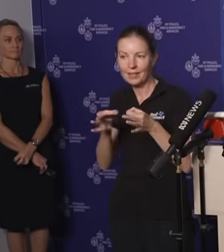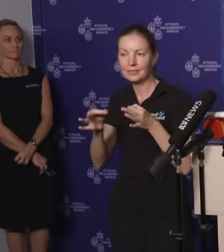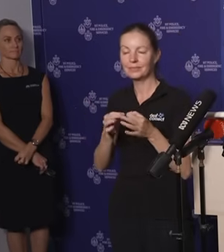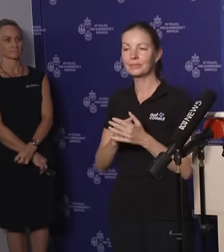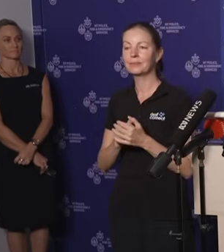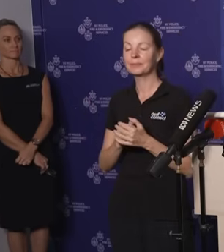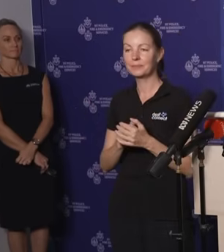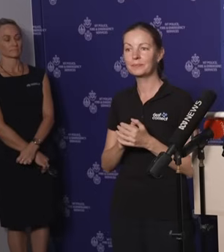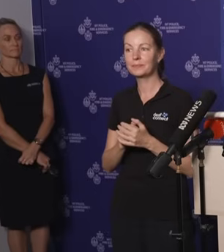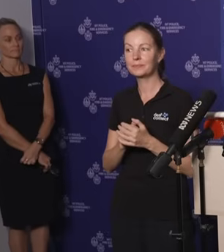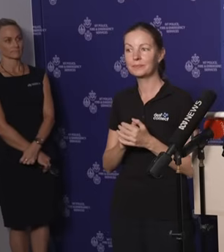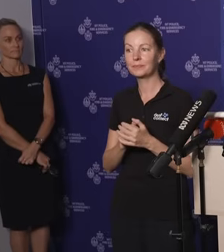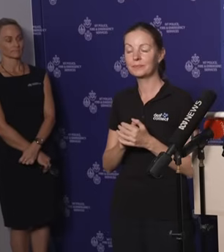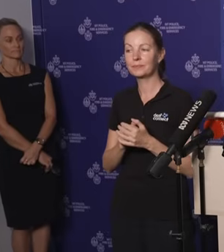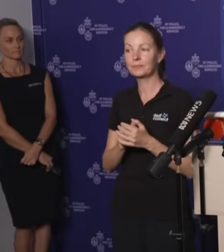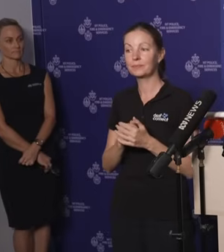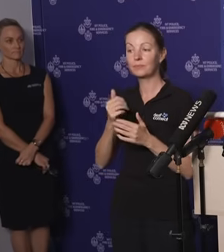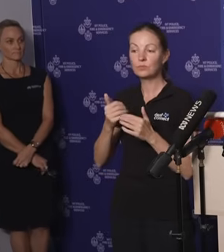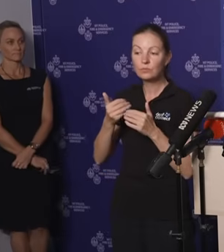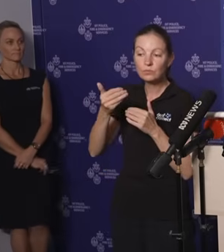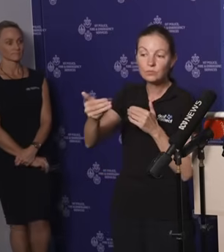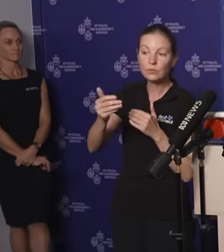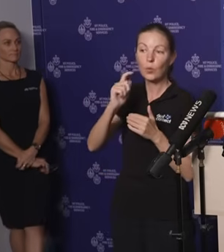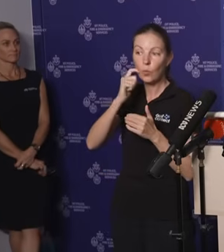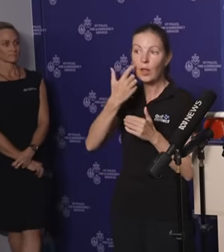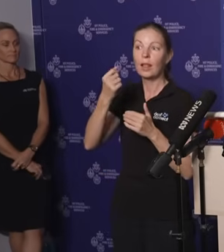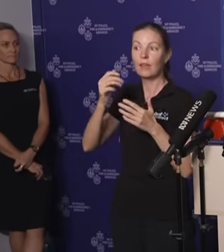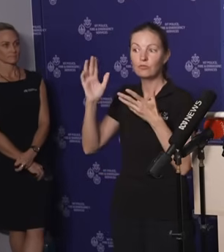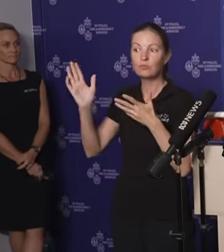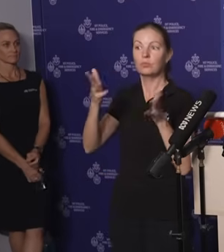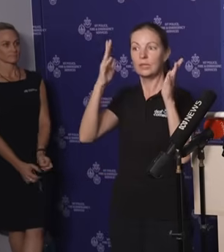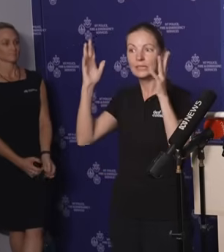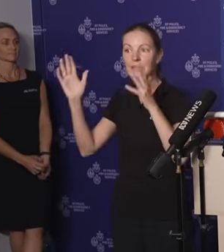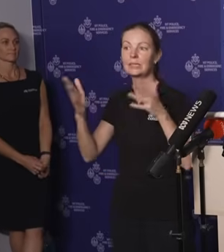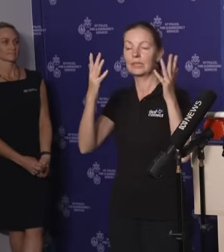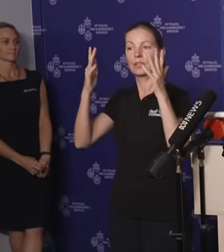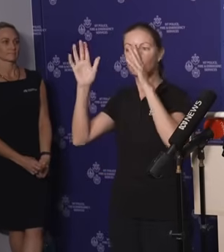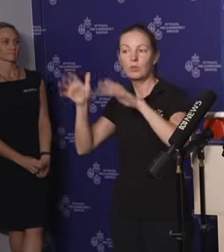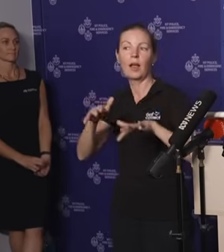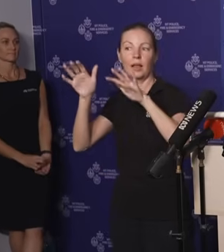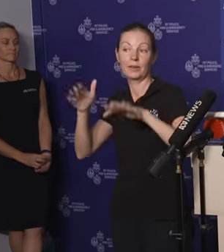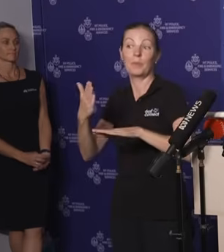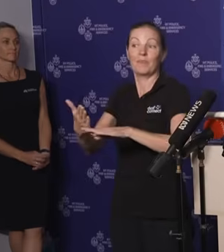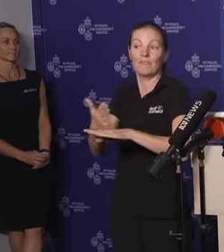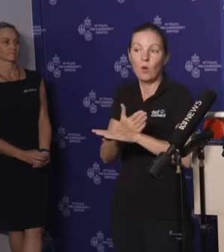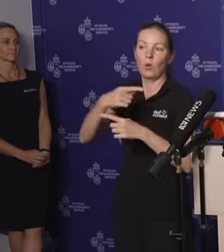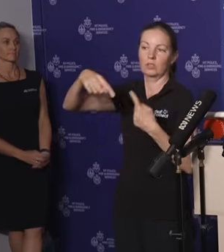plan. There will be rain and wind prior to the cyclone.